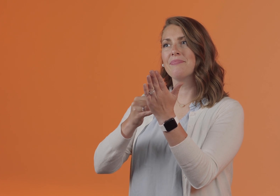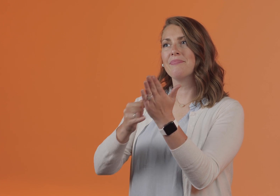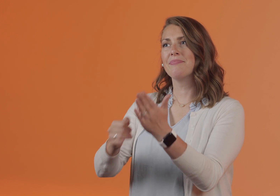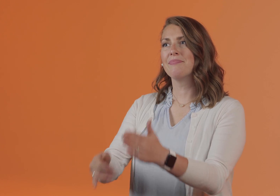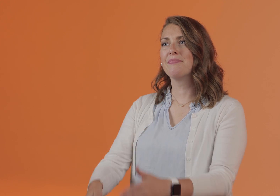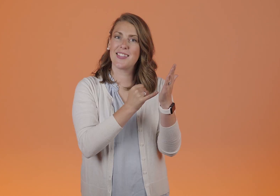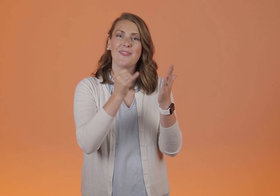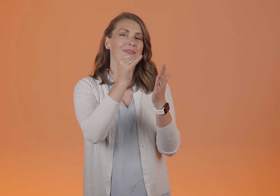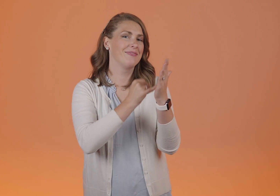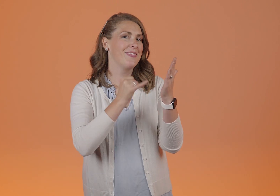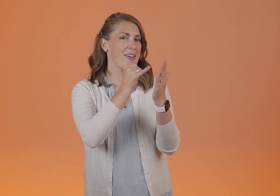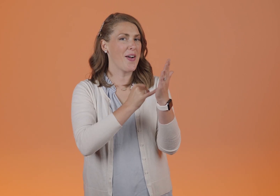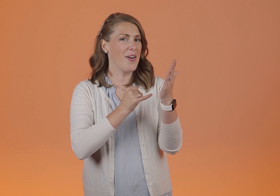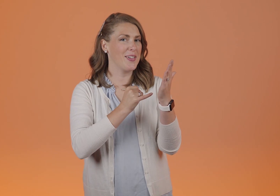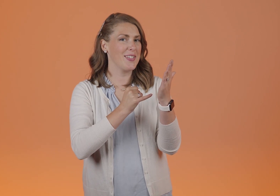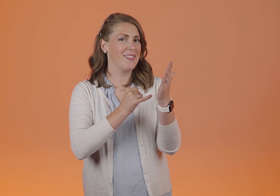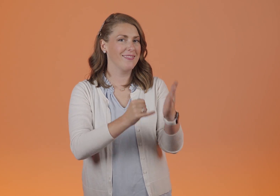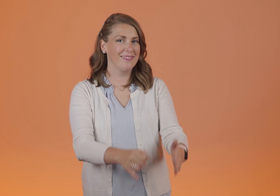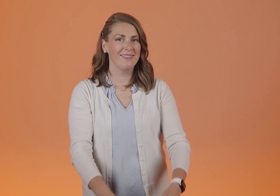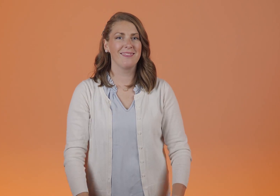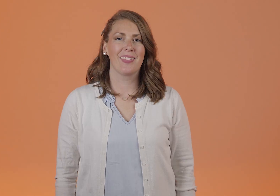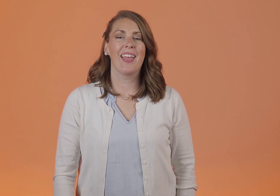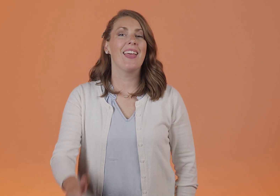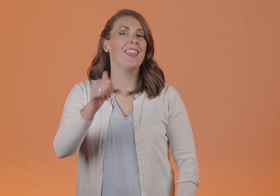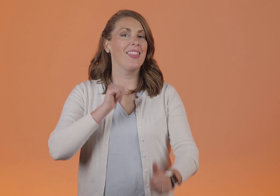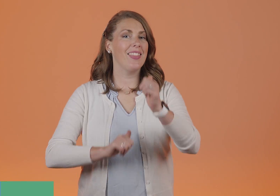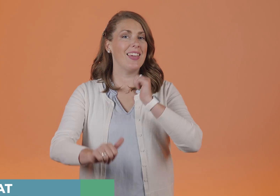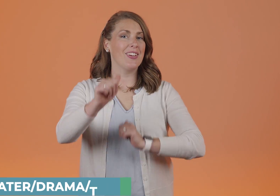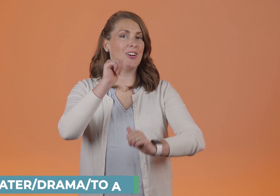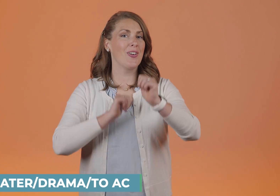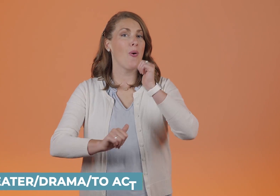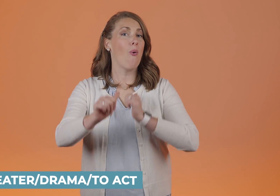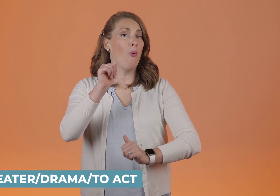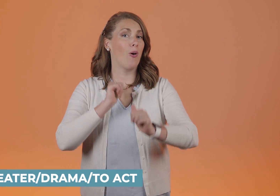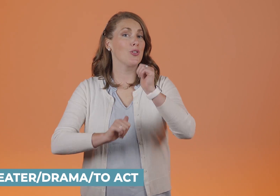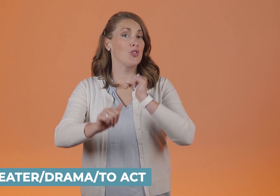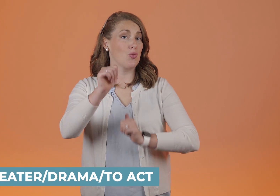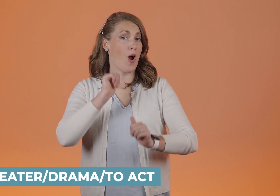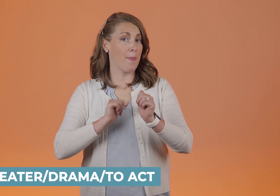art class. Art. Theater or